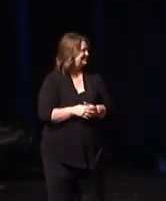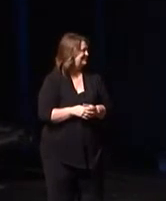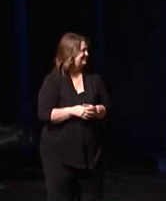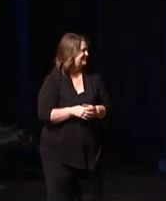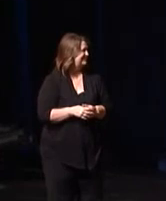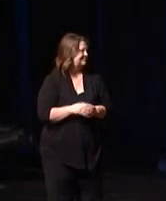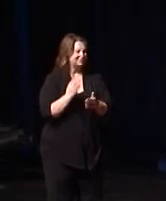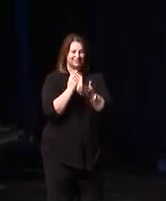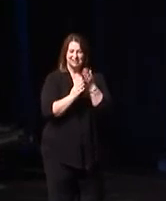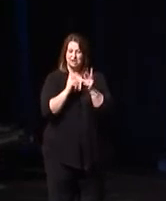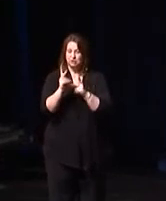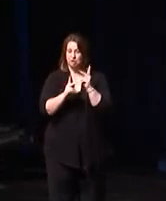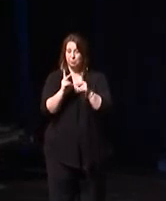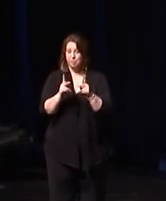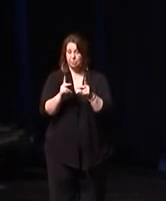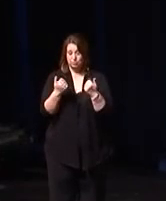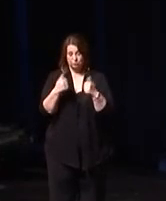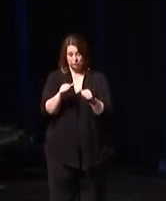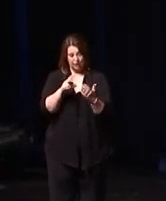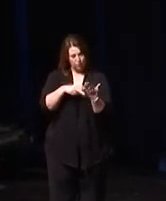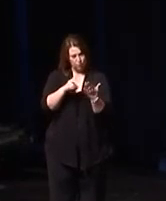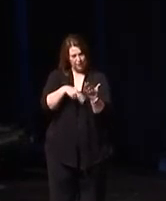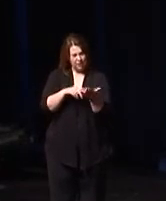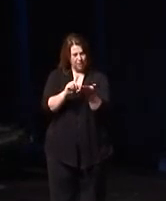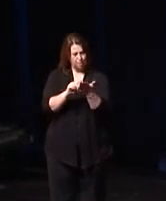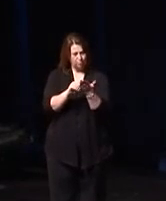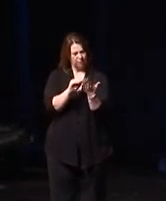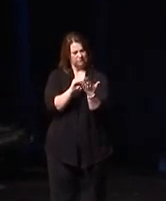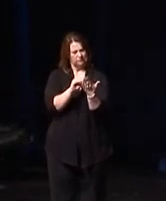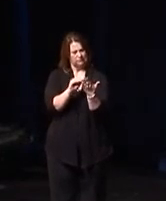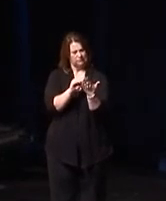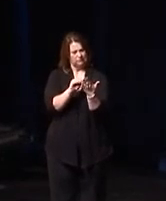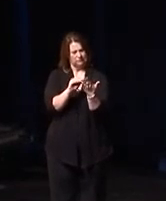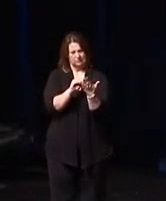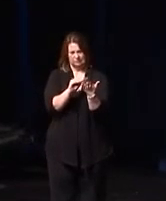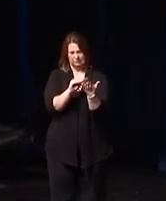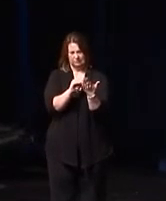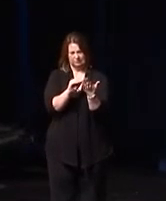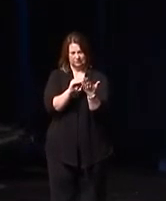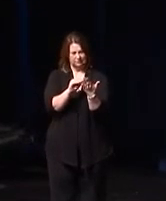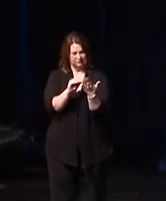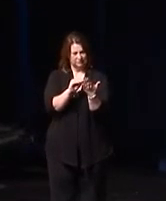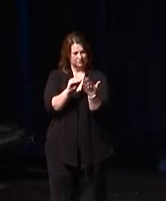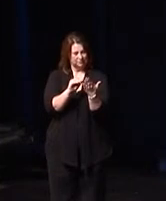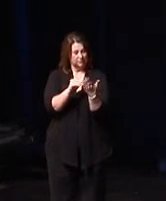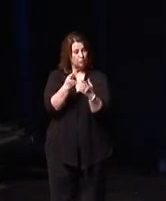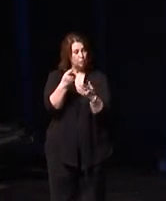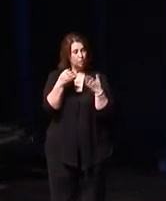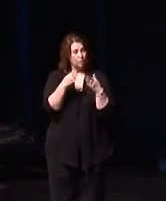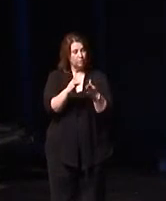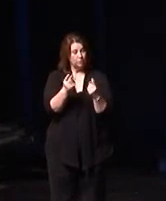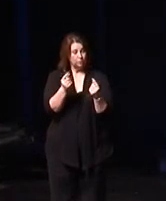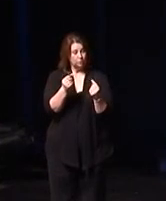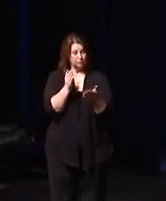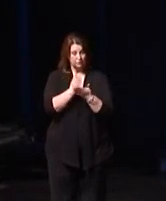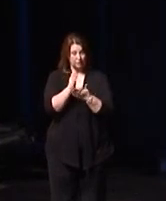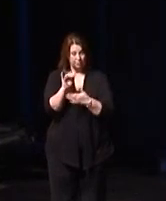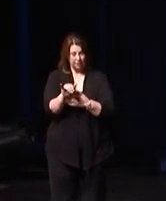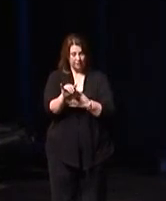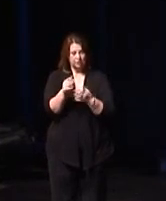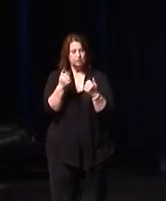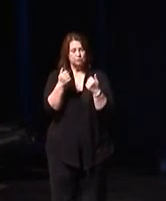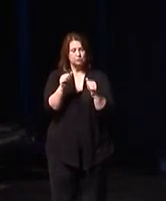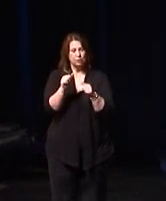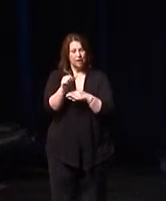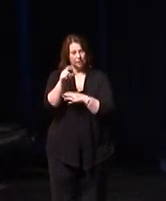Because for some people, when they go to read, the print will jiggle on the page. And one of the ways that you can stop that is trying